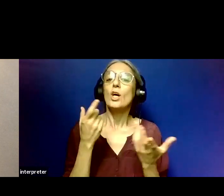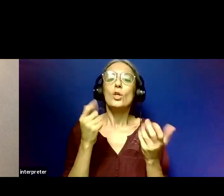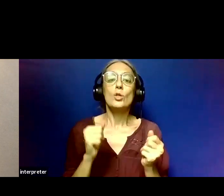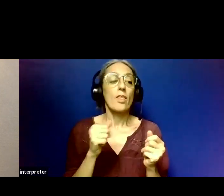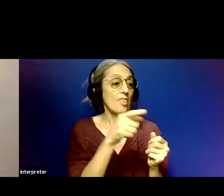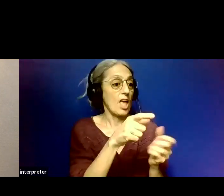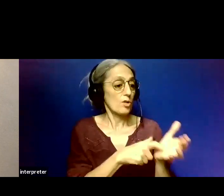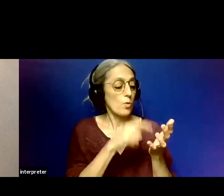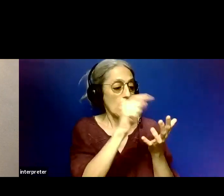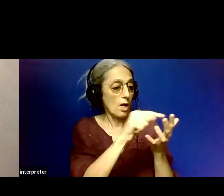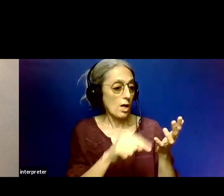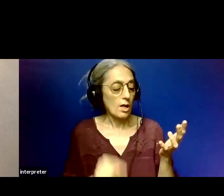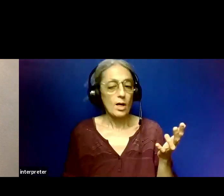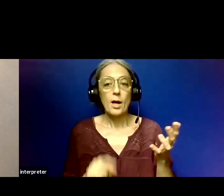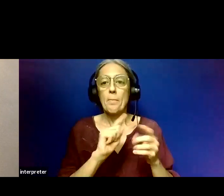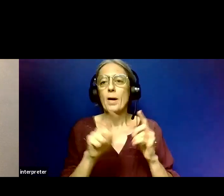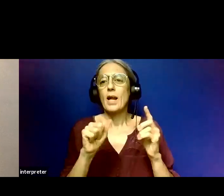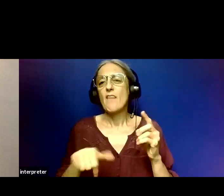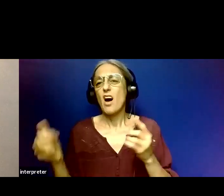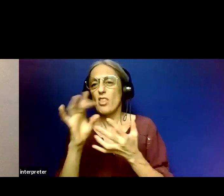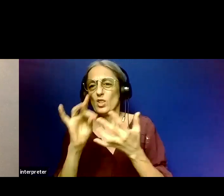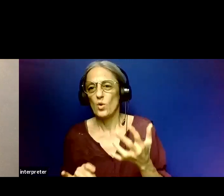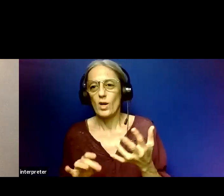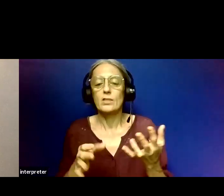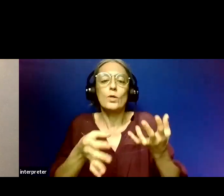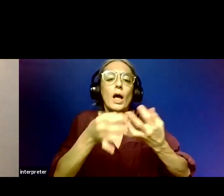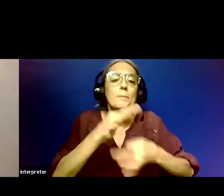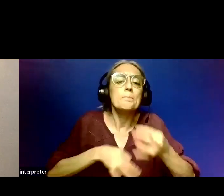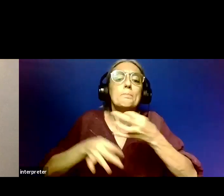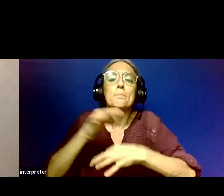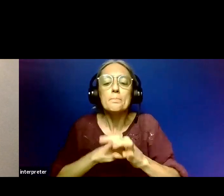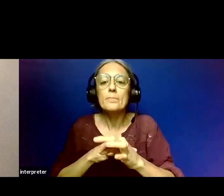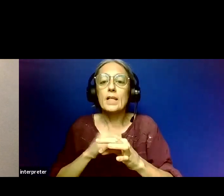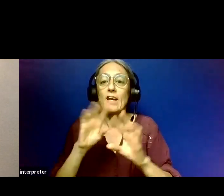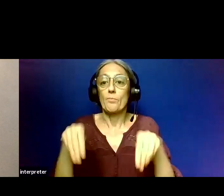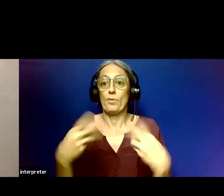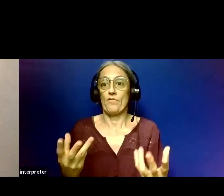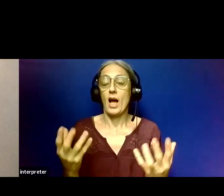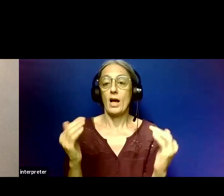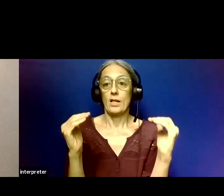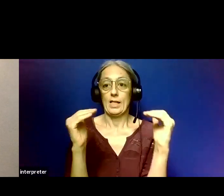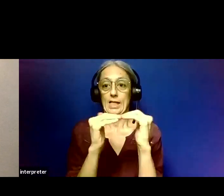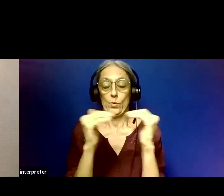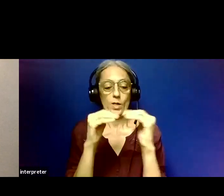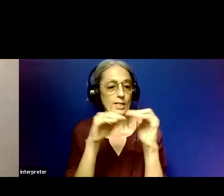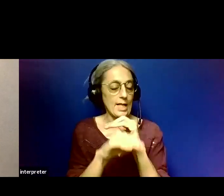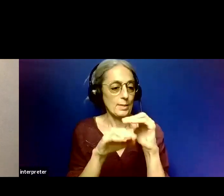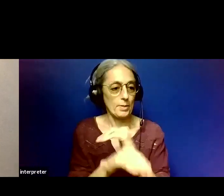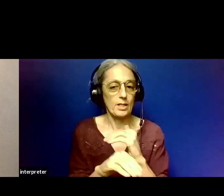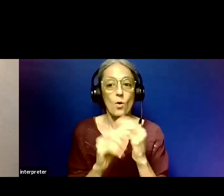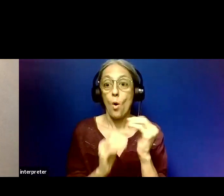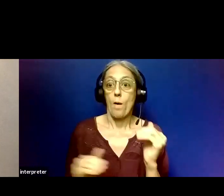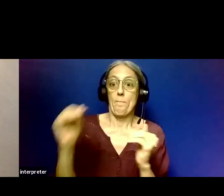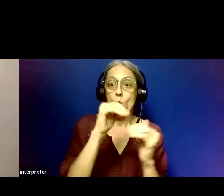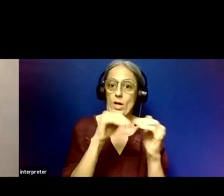that provide substantially equivalent or greater accessibility and usability as an